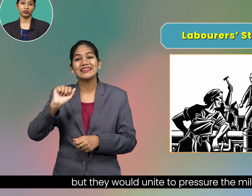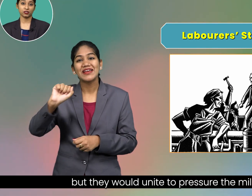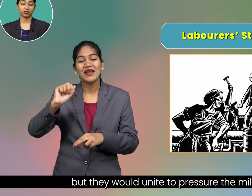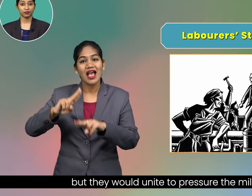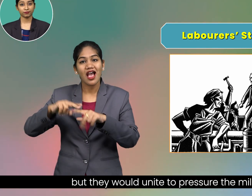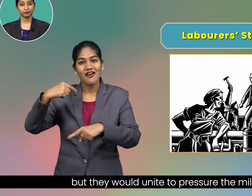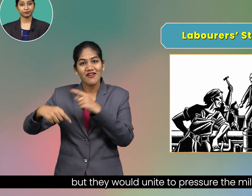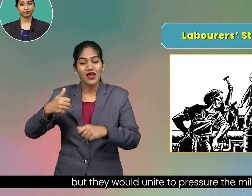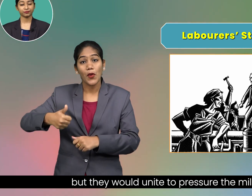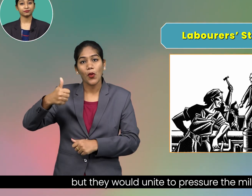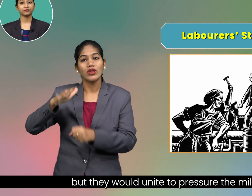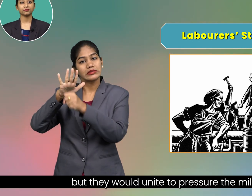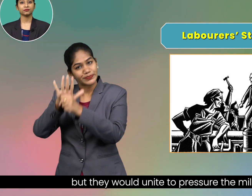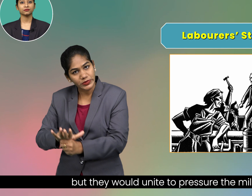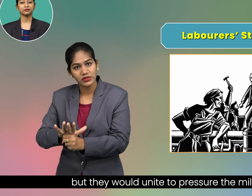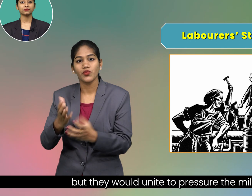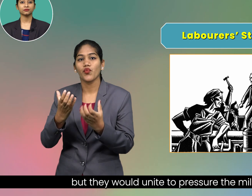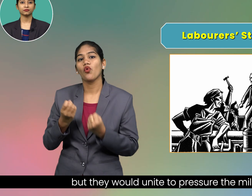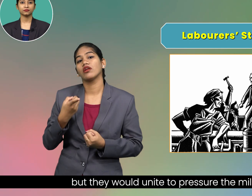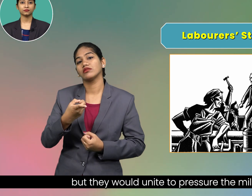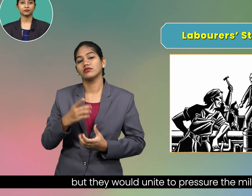mill owners.